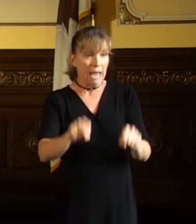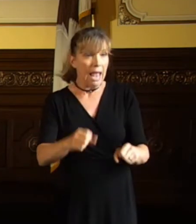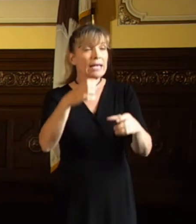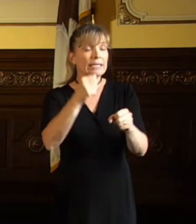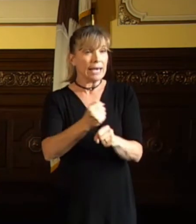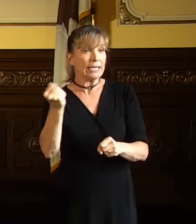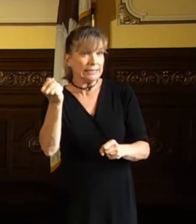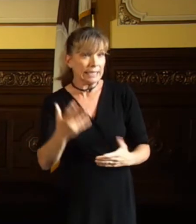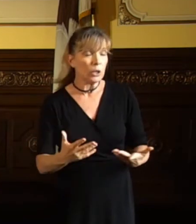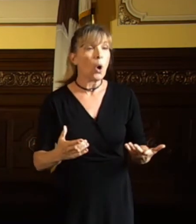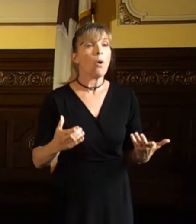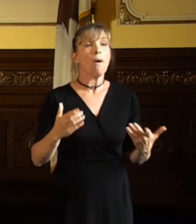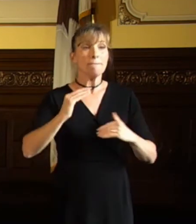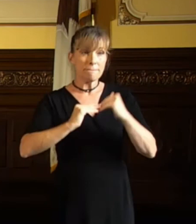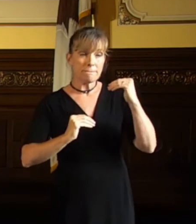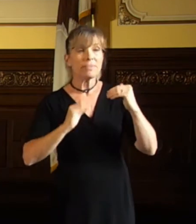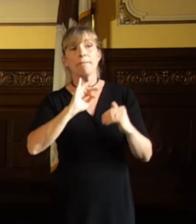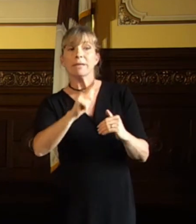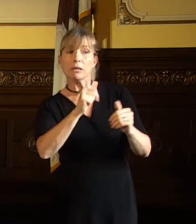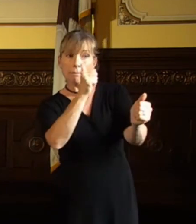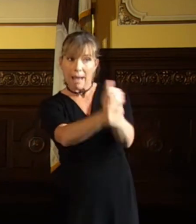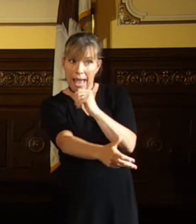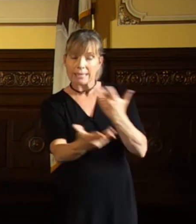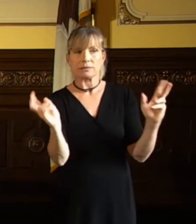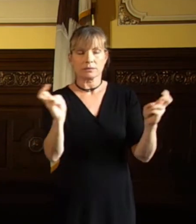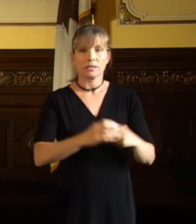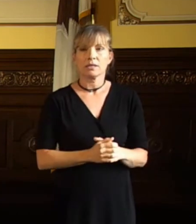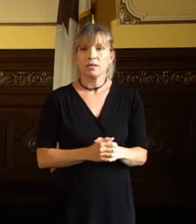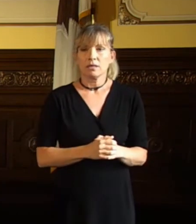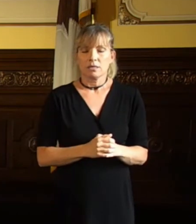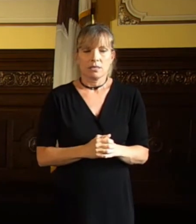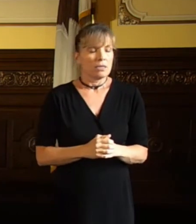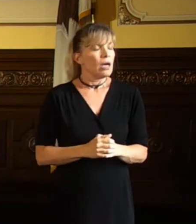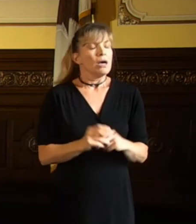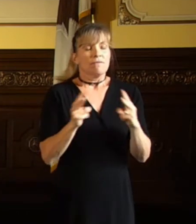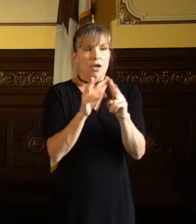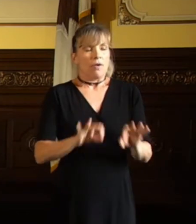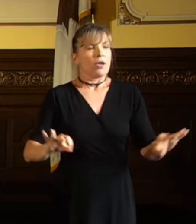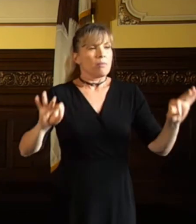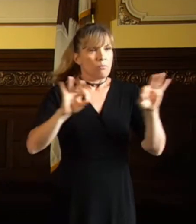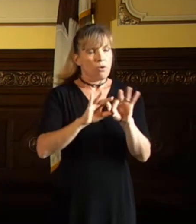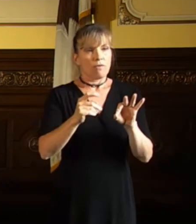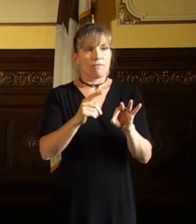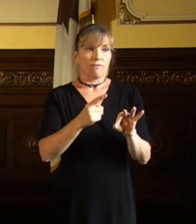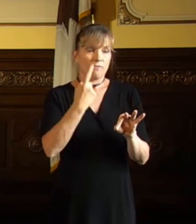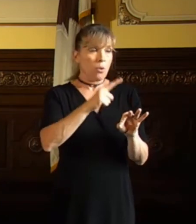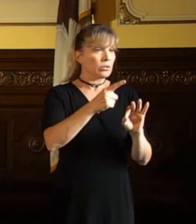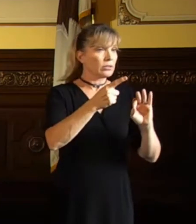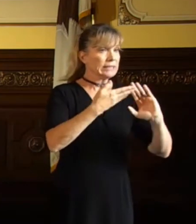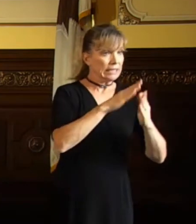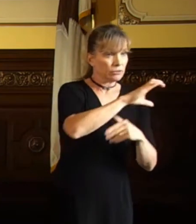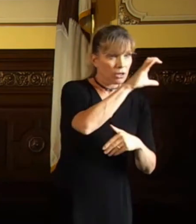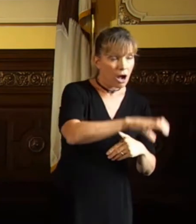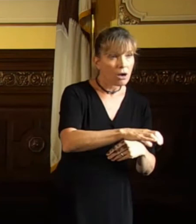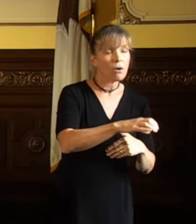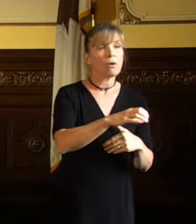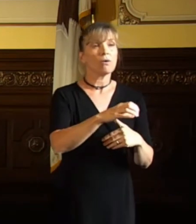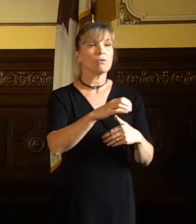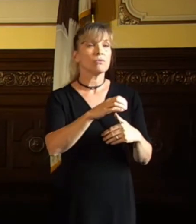get the casino bill passed. And it's very important, I think, for not only for the city of Chicago, for